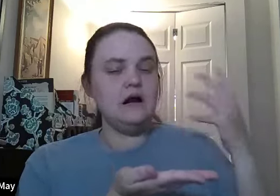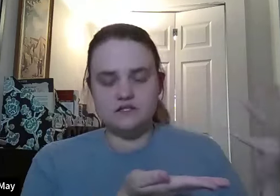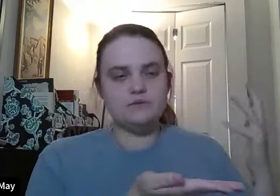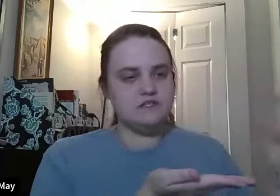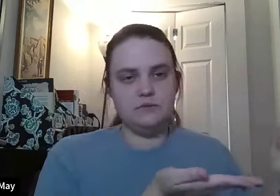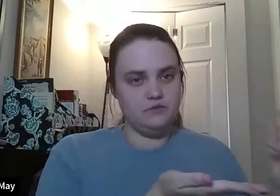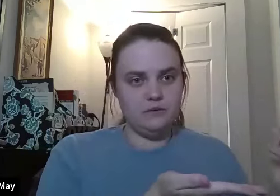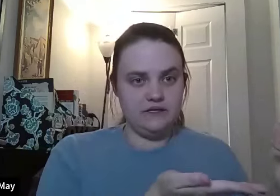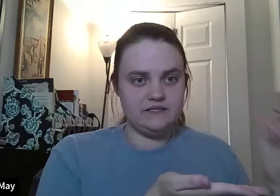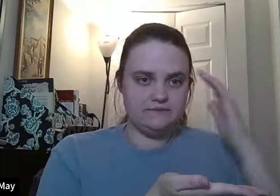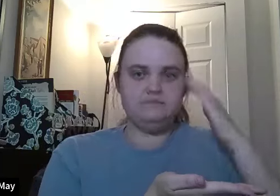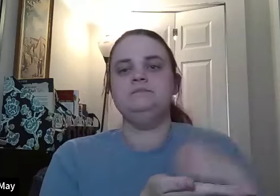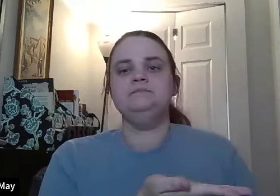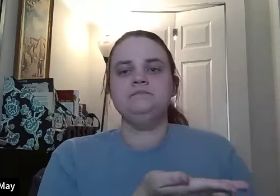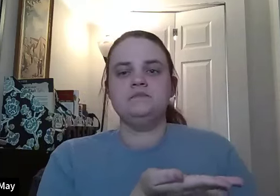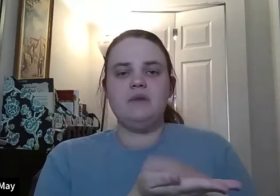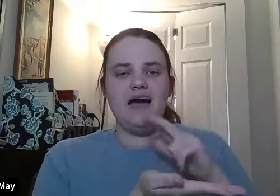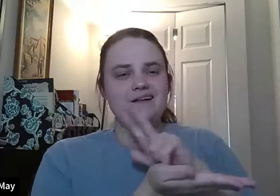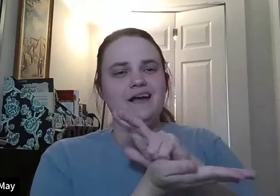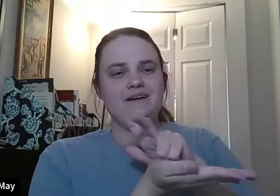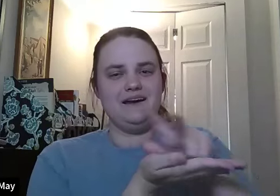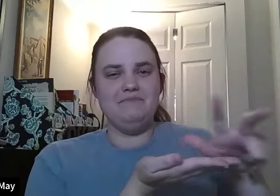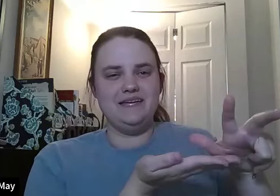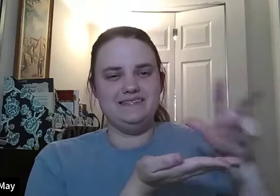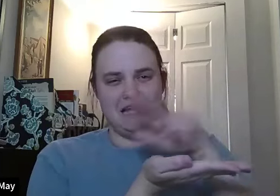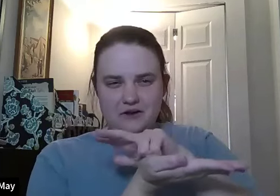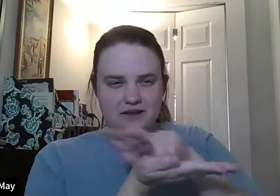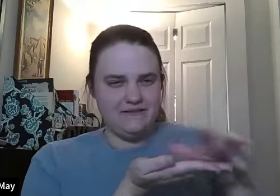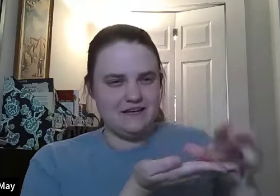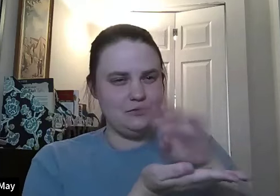also will still mean 3 weeks. But I like how it kind of embeds together. I think that's kind of cool.